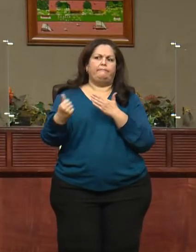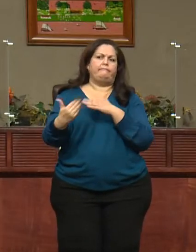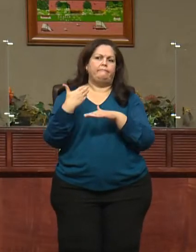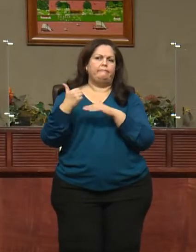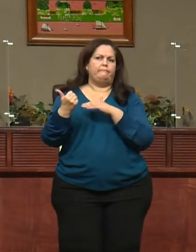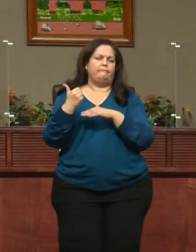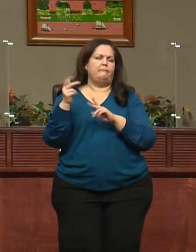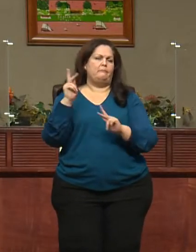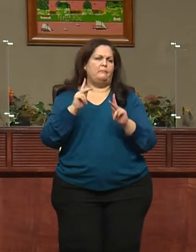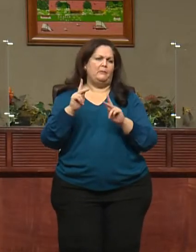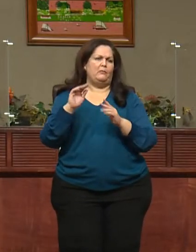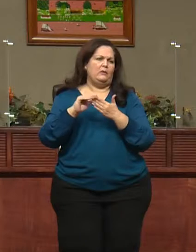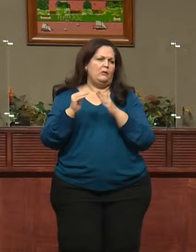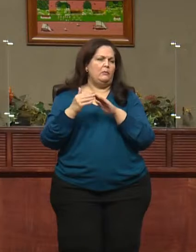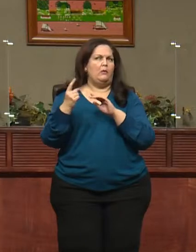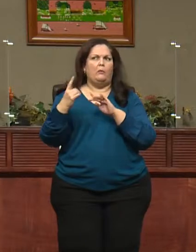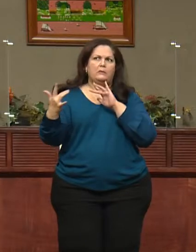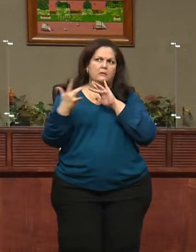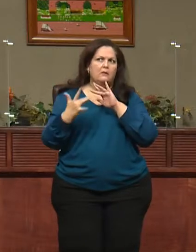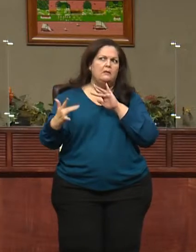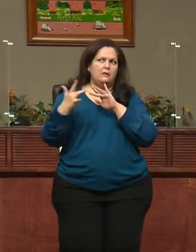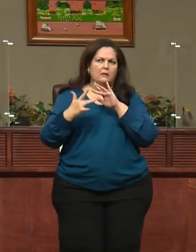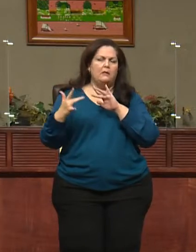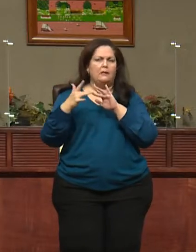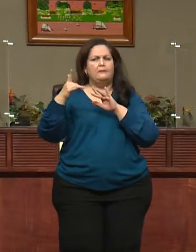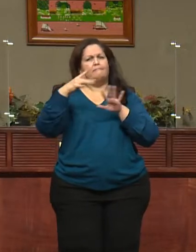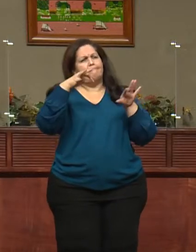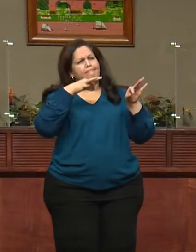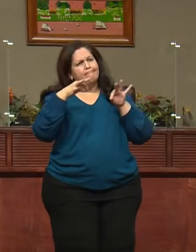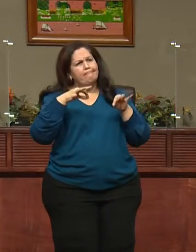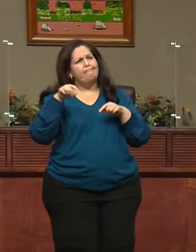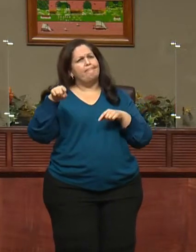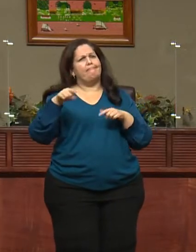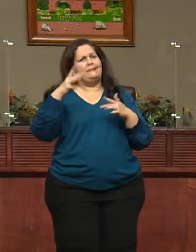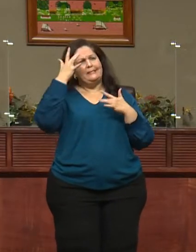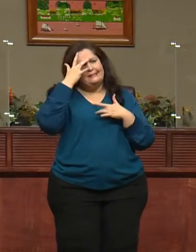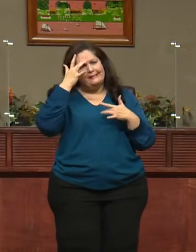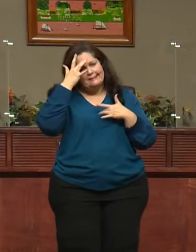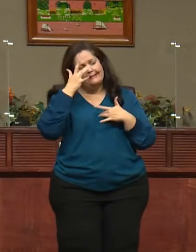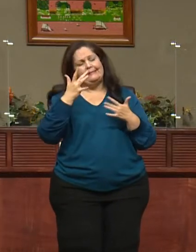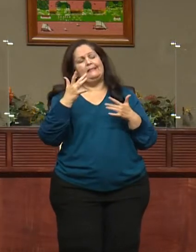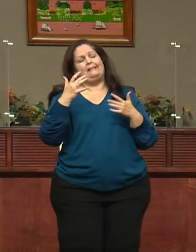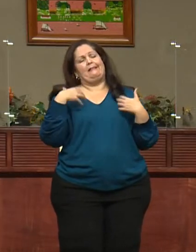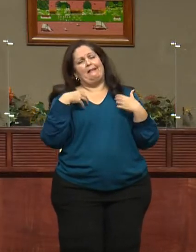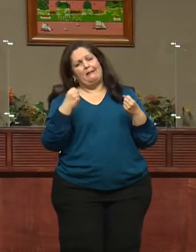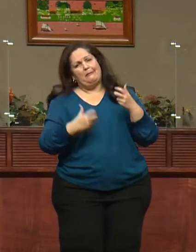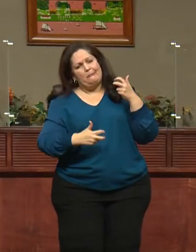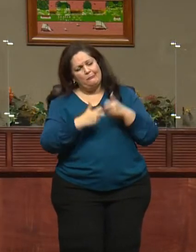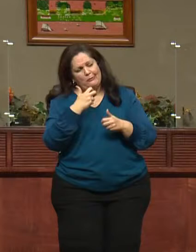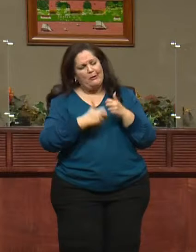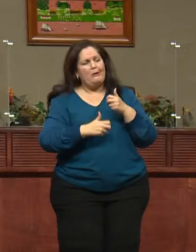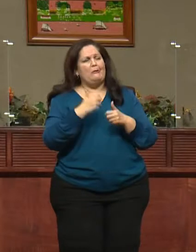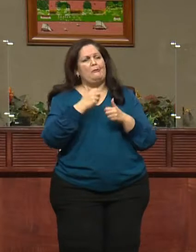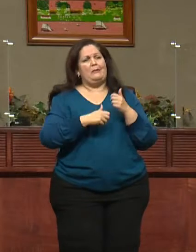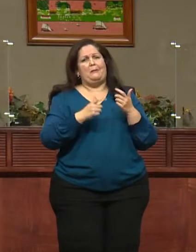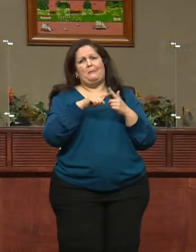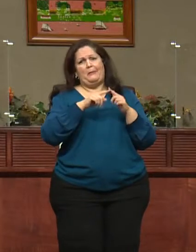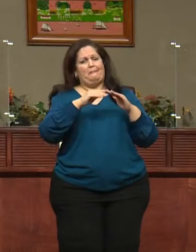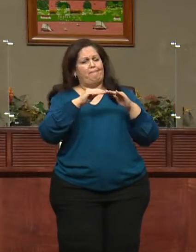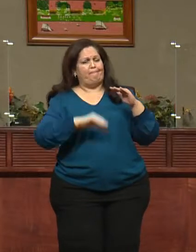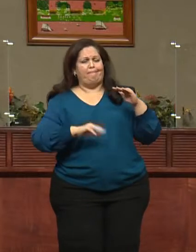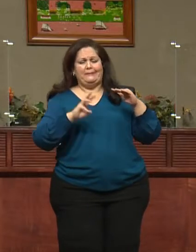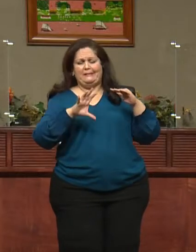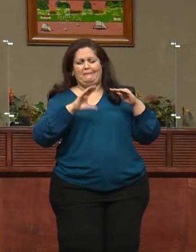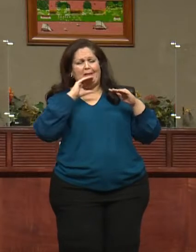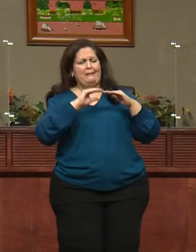in the community who explains that they have a particular health condition. They're not yet 65,